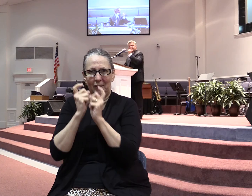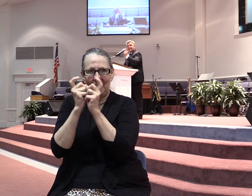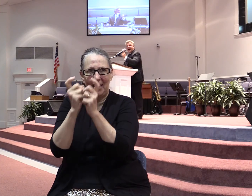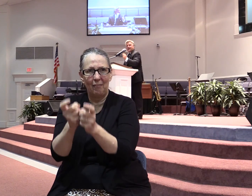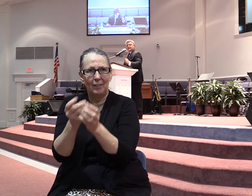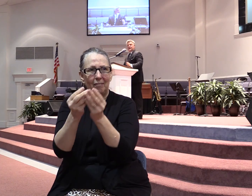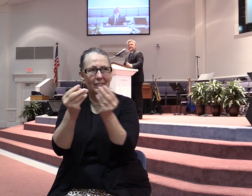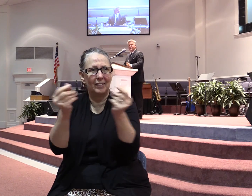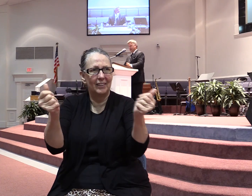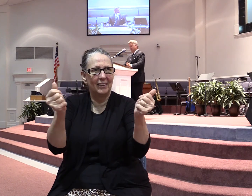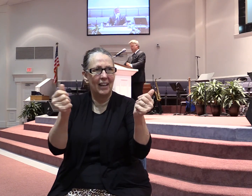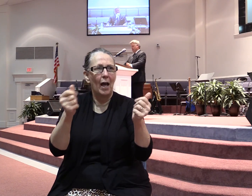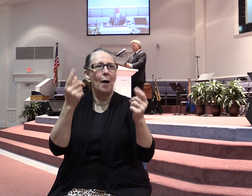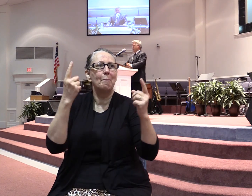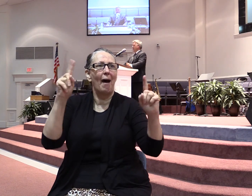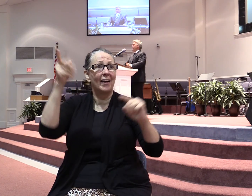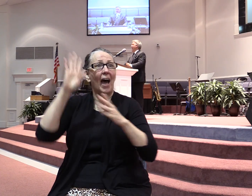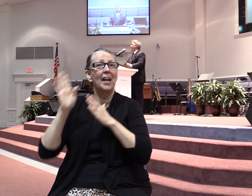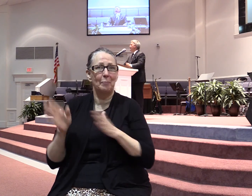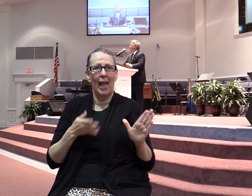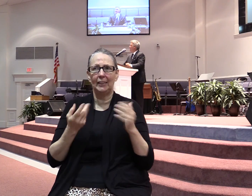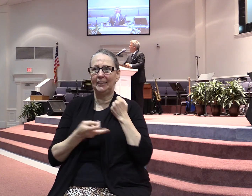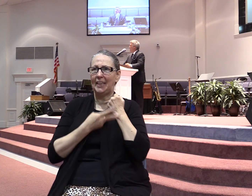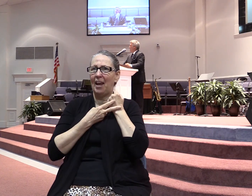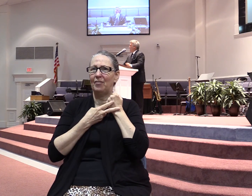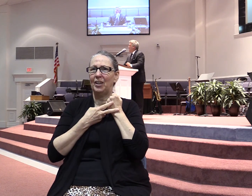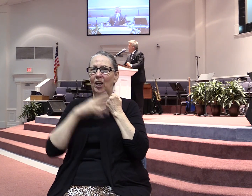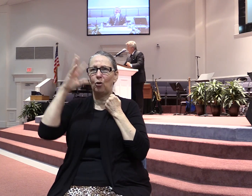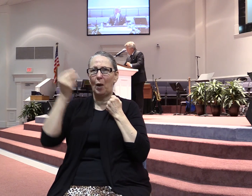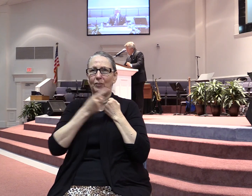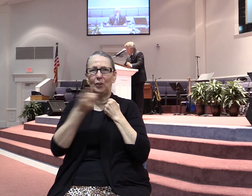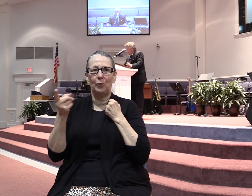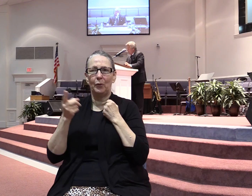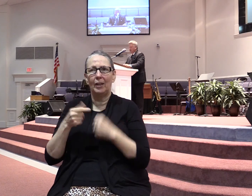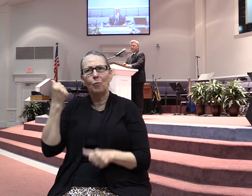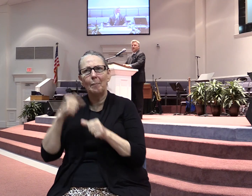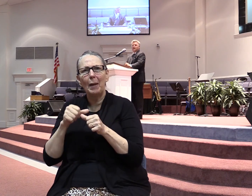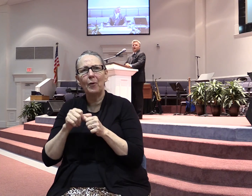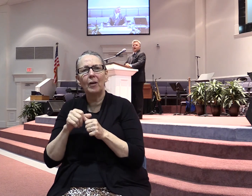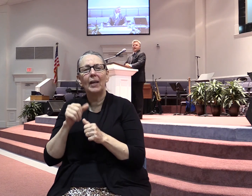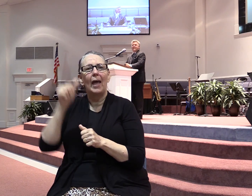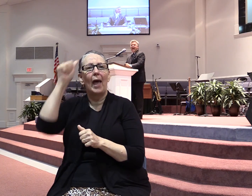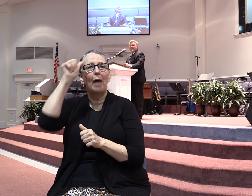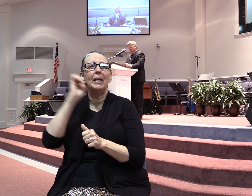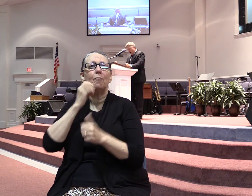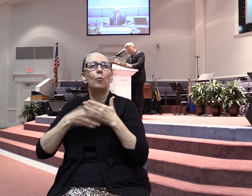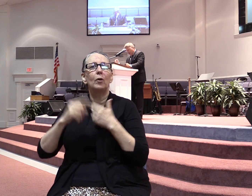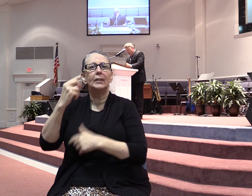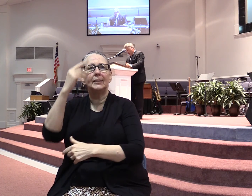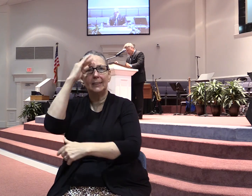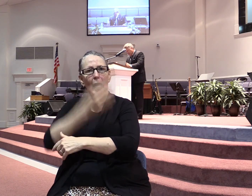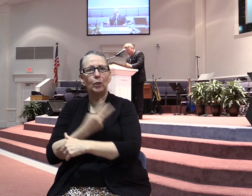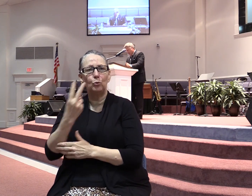That is the divine alternative. Cain takes the life of Abel. The man of the